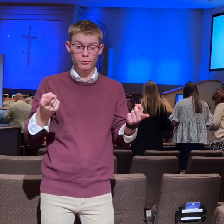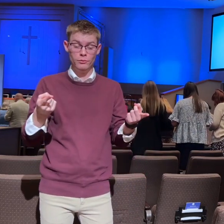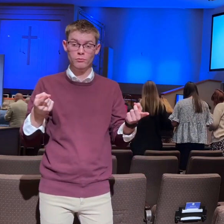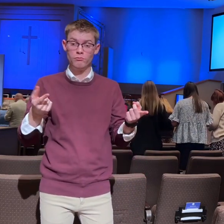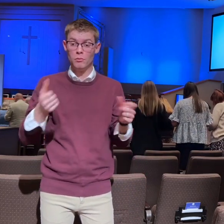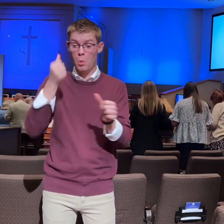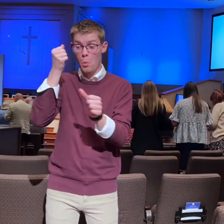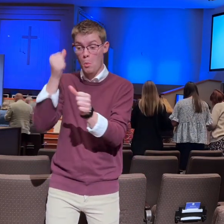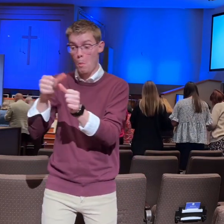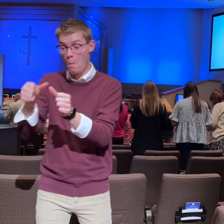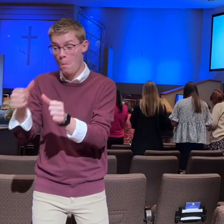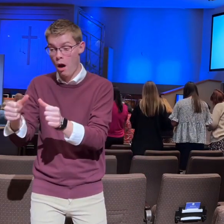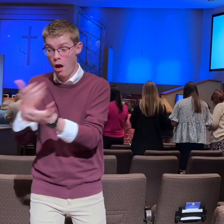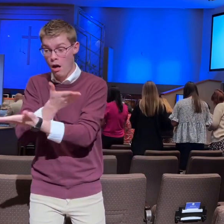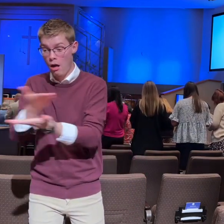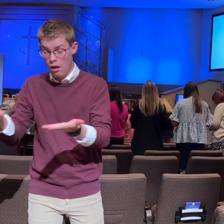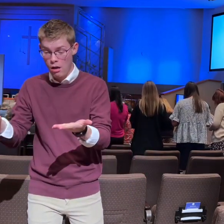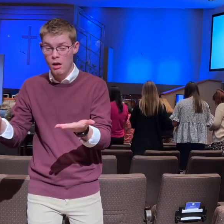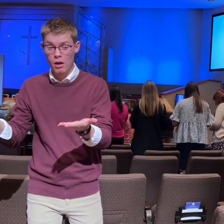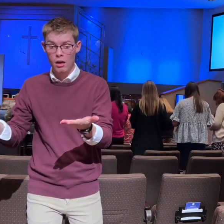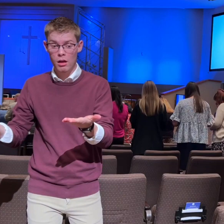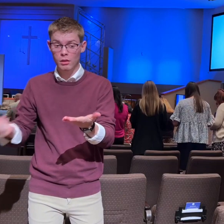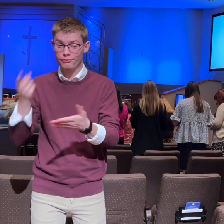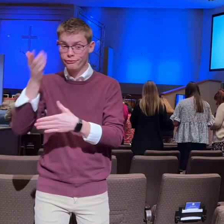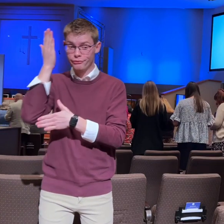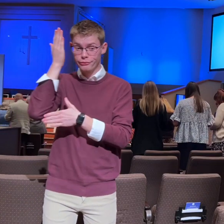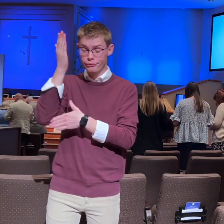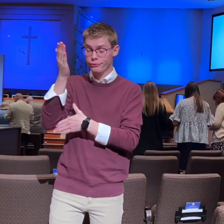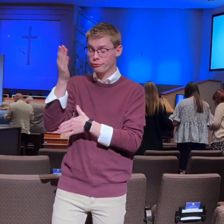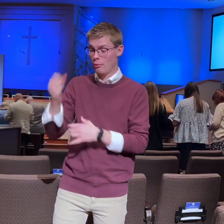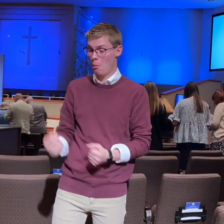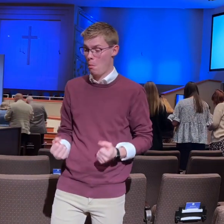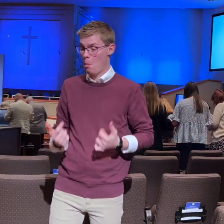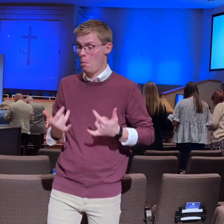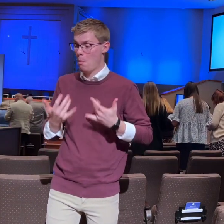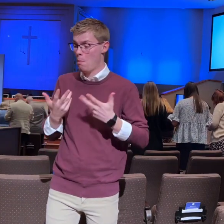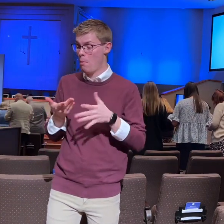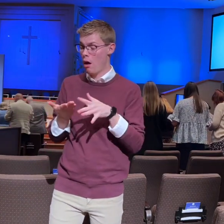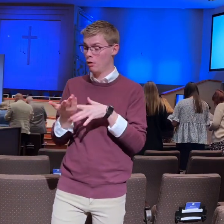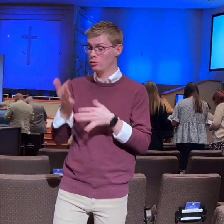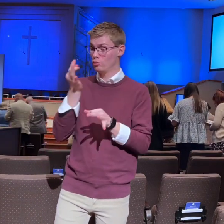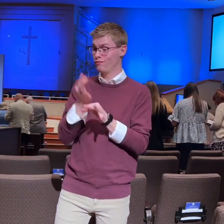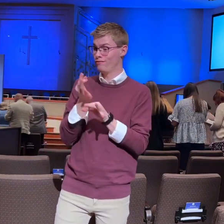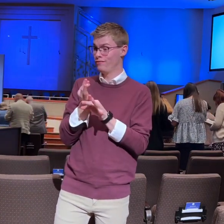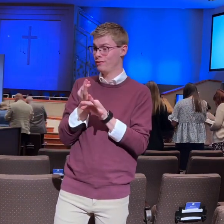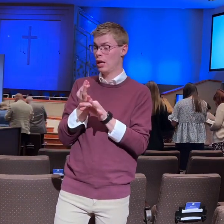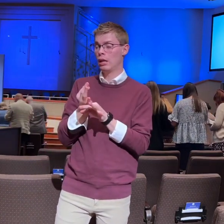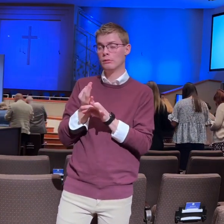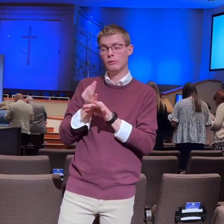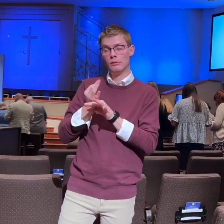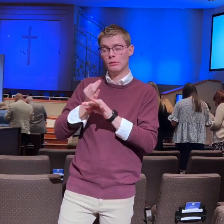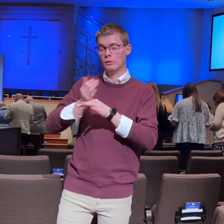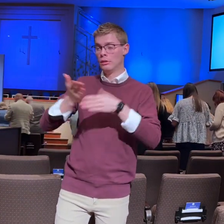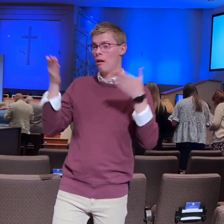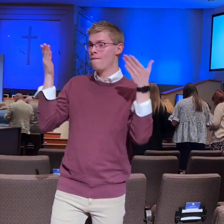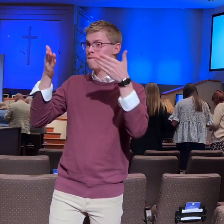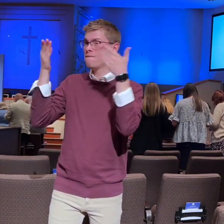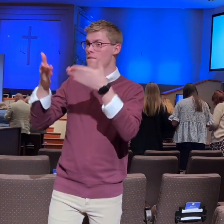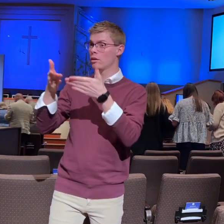good minister of Jesus Christ, nourished up in the words of faith and of good doctrine whereunto thou hast attained.